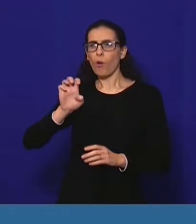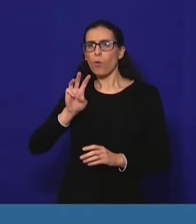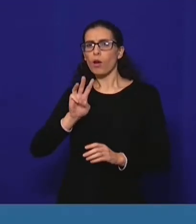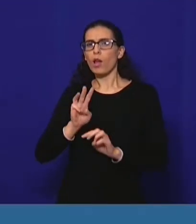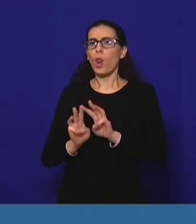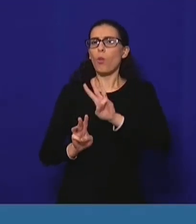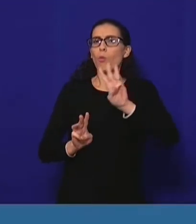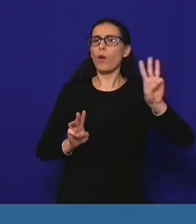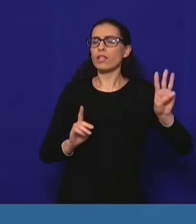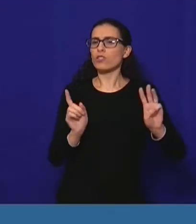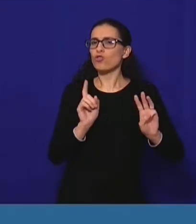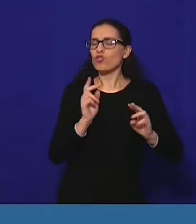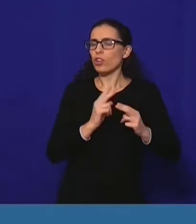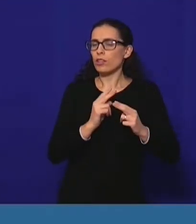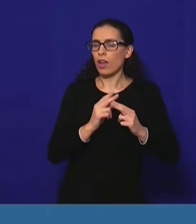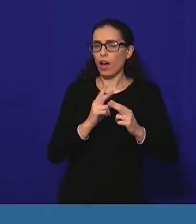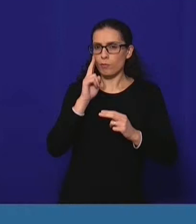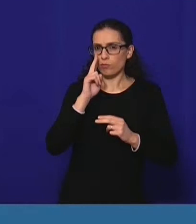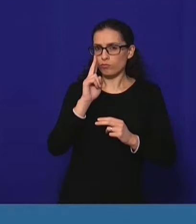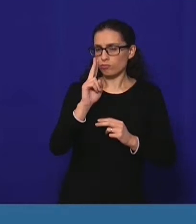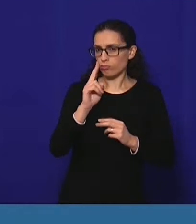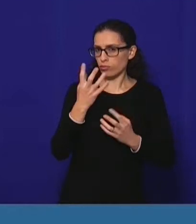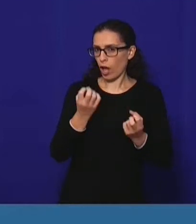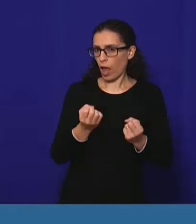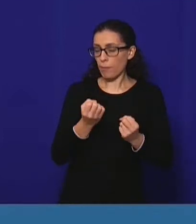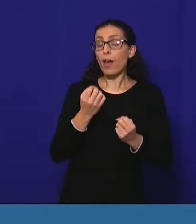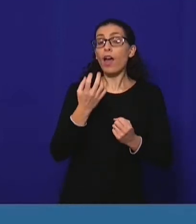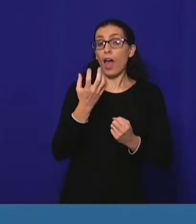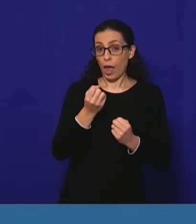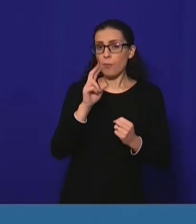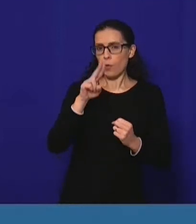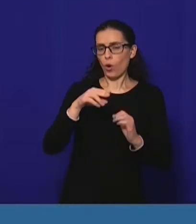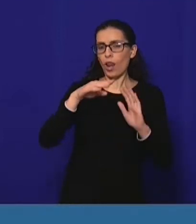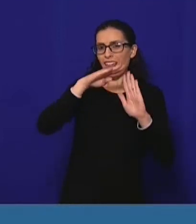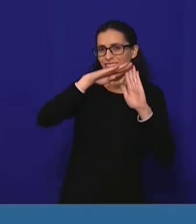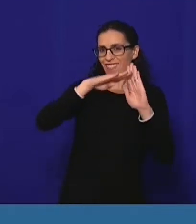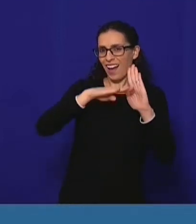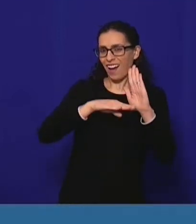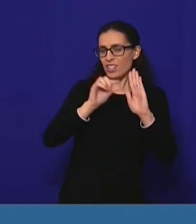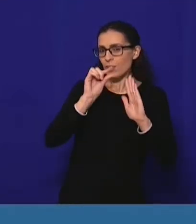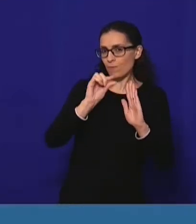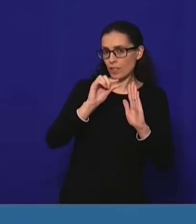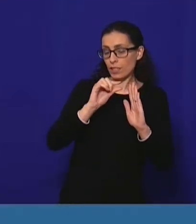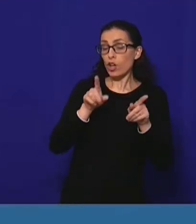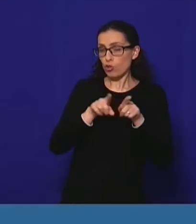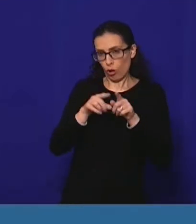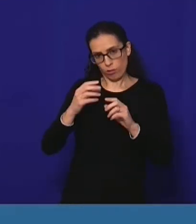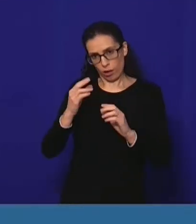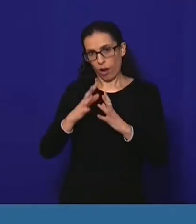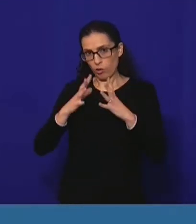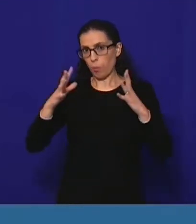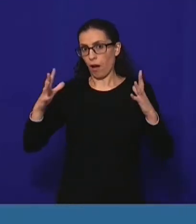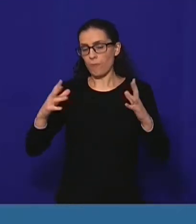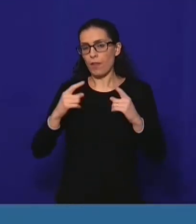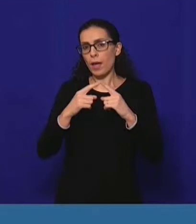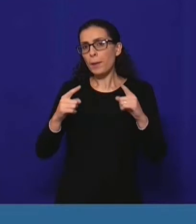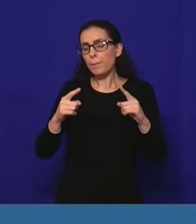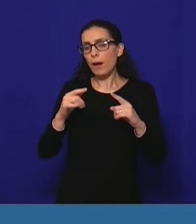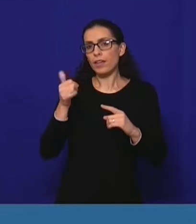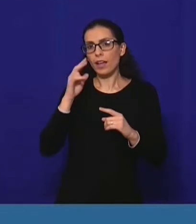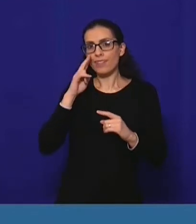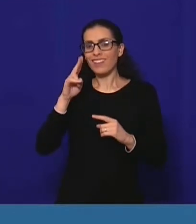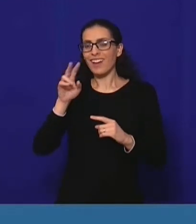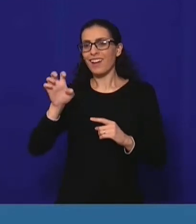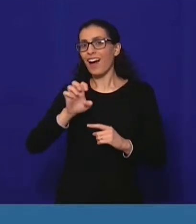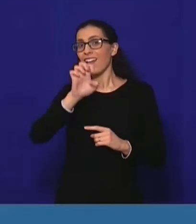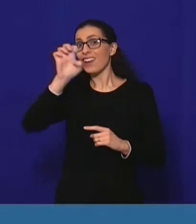li wkoll qegħdin jibdew jaraw ċertu nuqqas fil-każijiet, xorta hemm rati għoljin, però mbagħad tħares lejn Eastern countries li